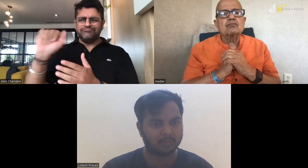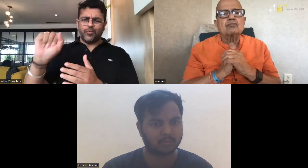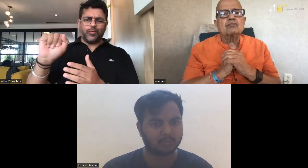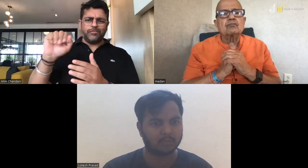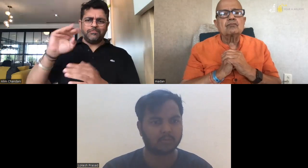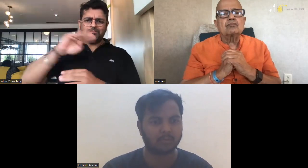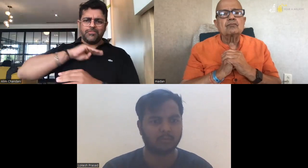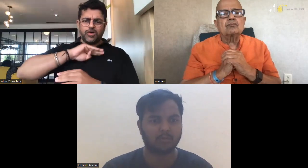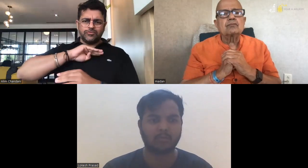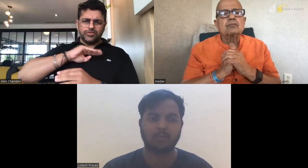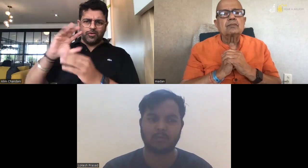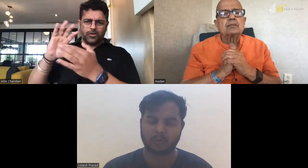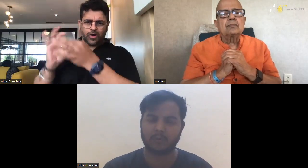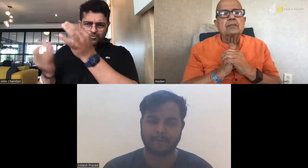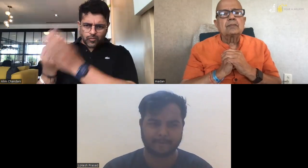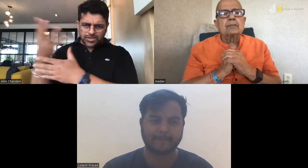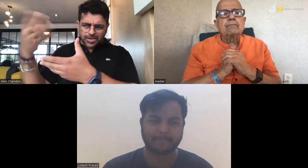We don't bite.